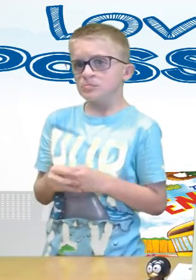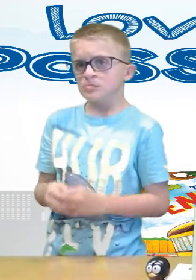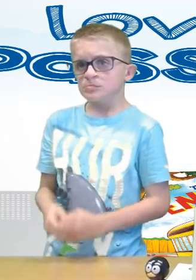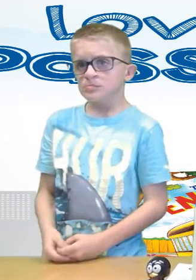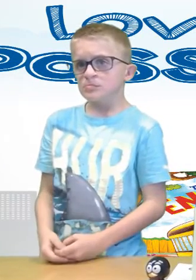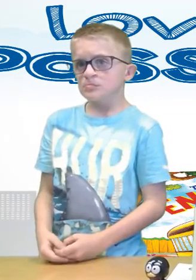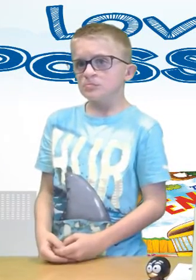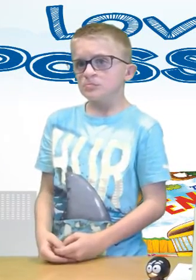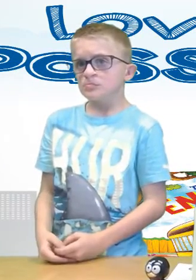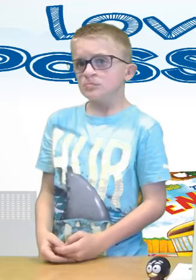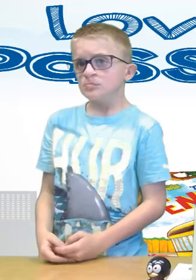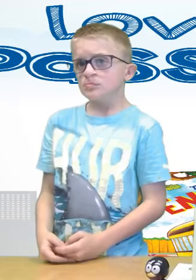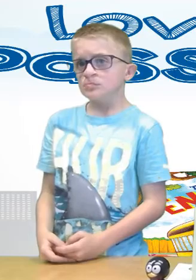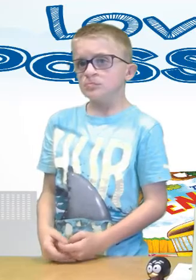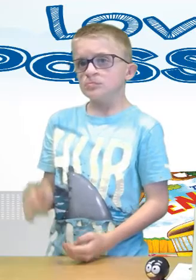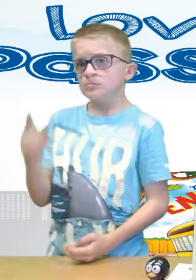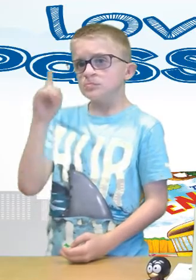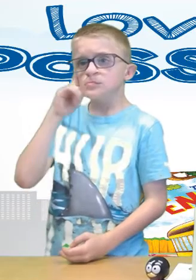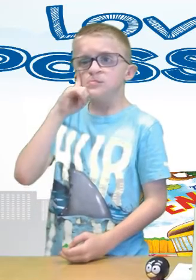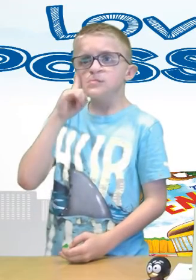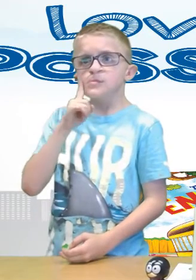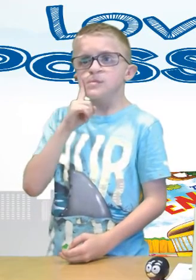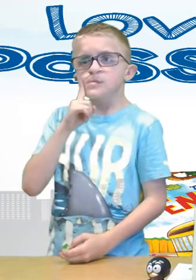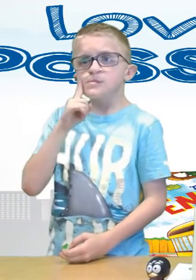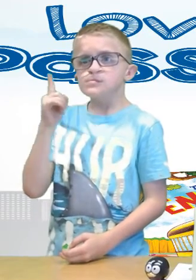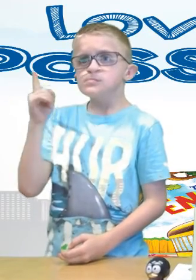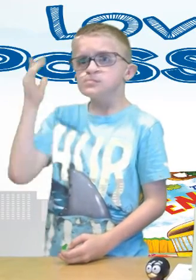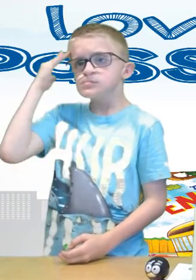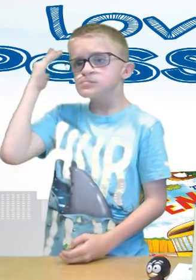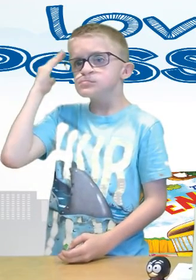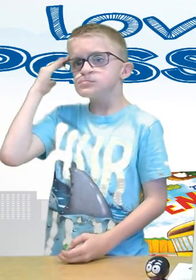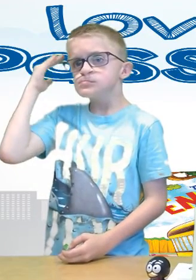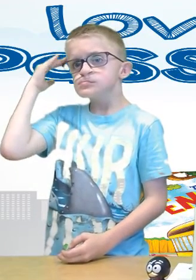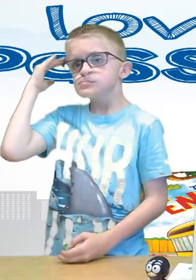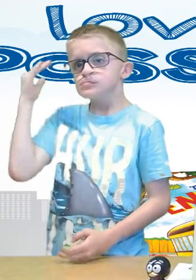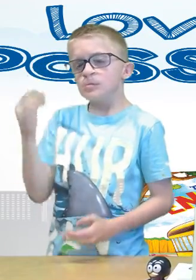Deaf Awareness Week art projects are due October 4th.